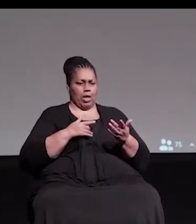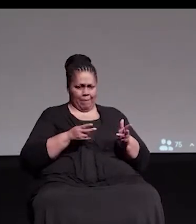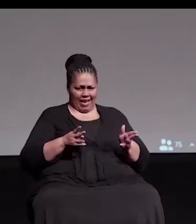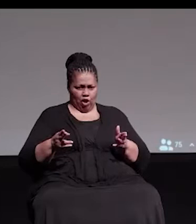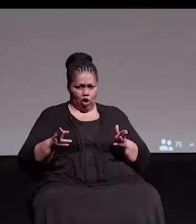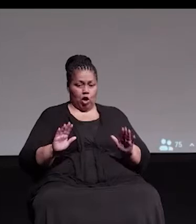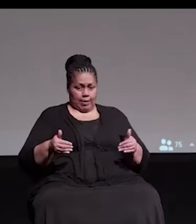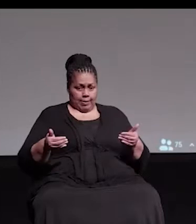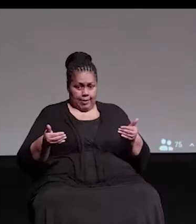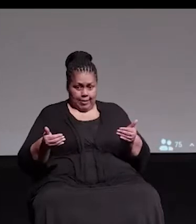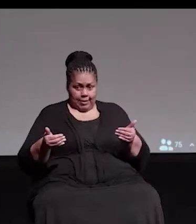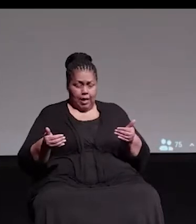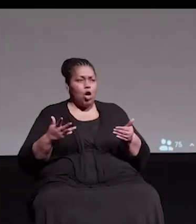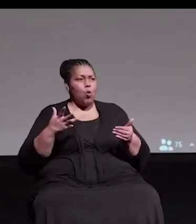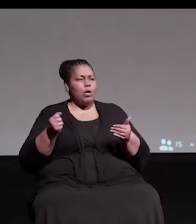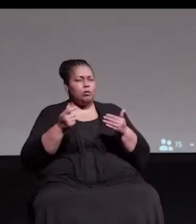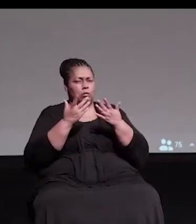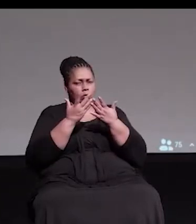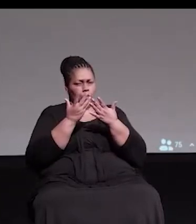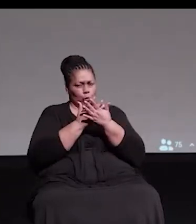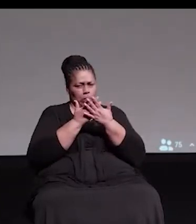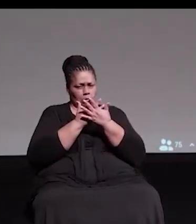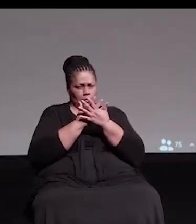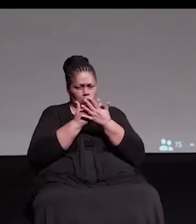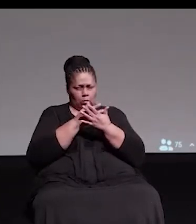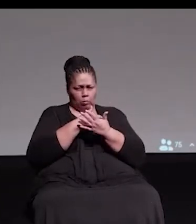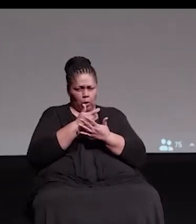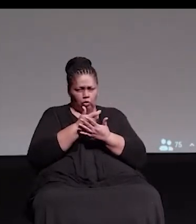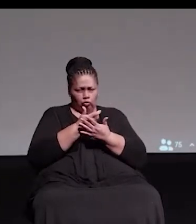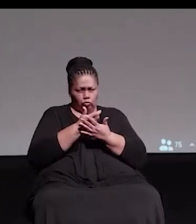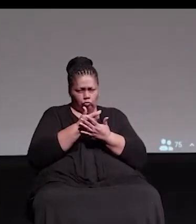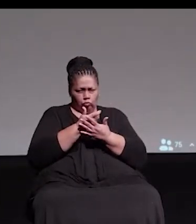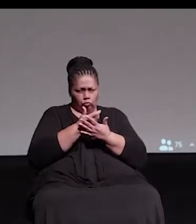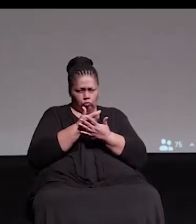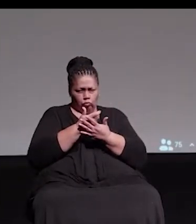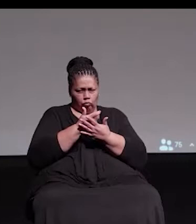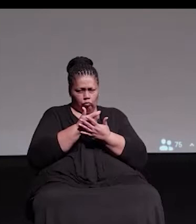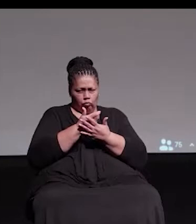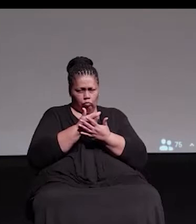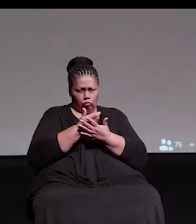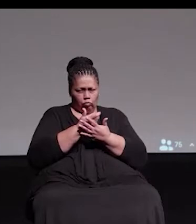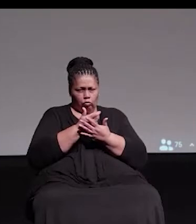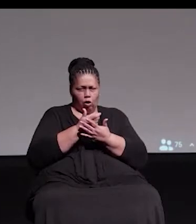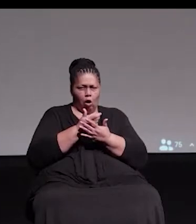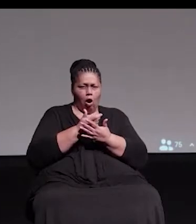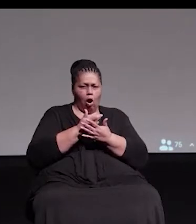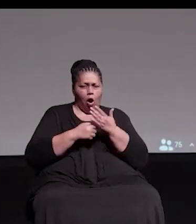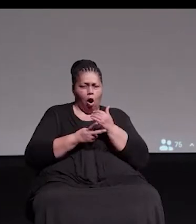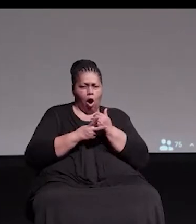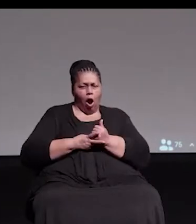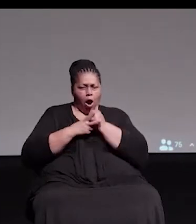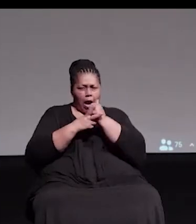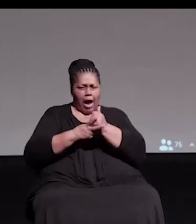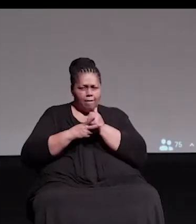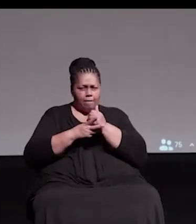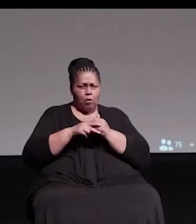Muma, and I did was to screen like hours and hours and hours of archival footage, right, ourselves. And some of